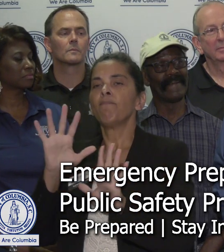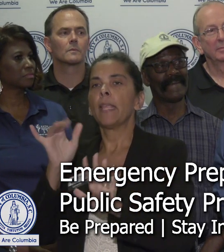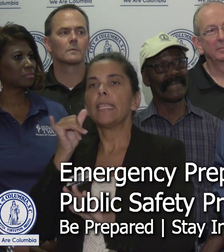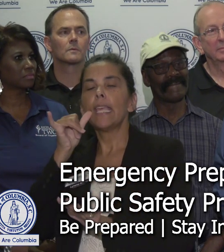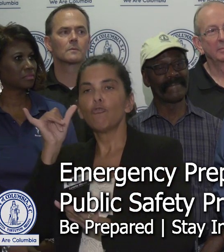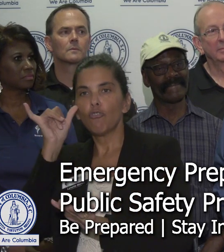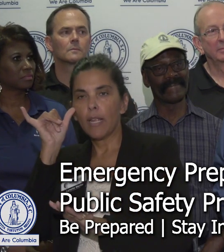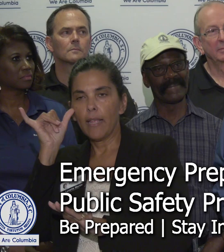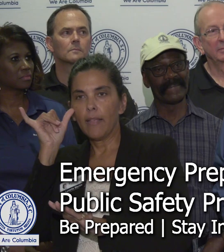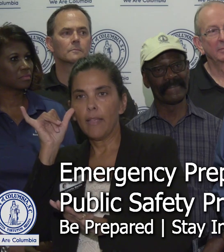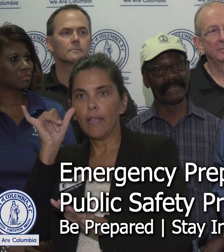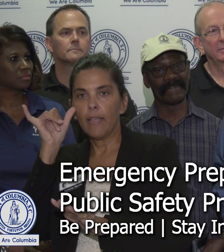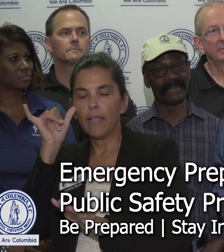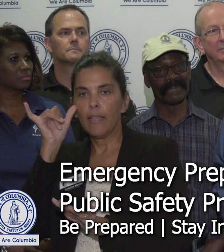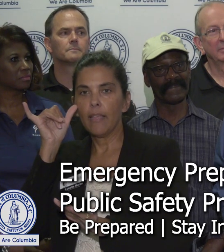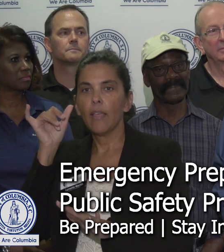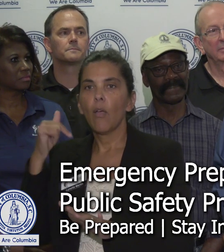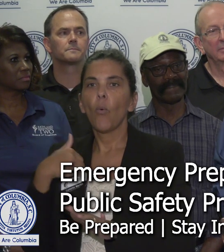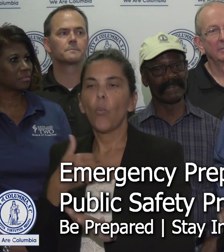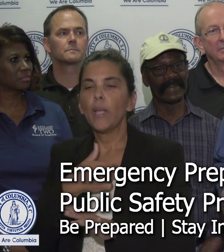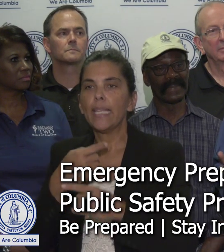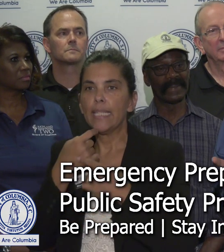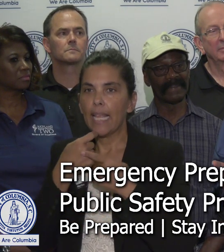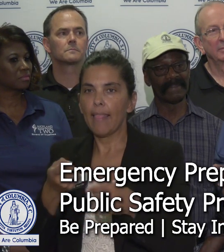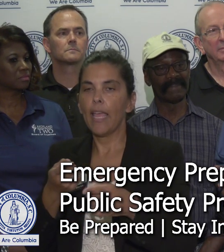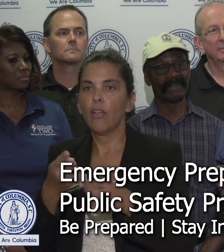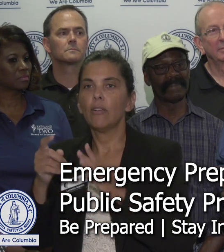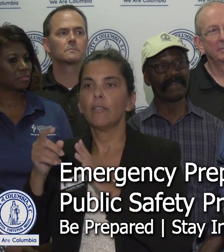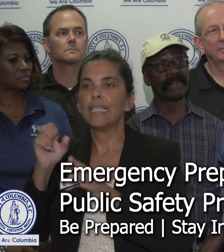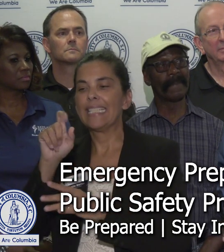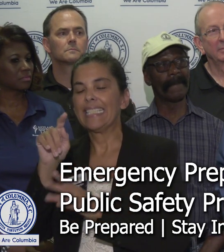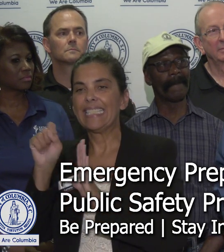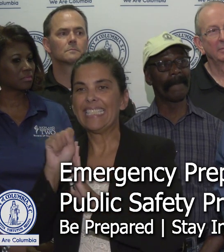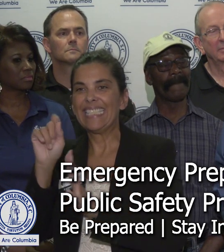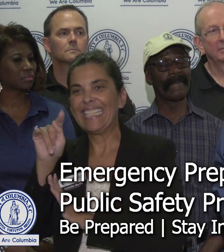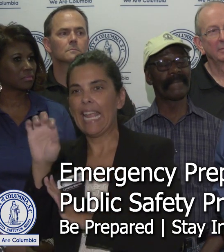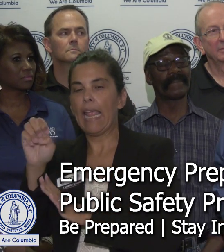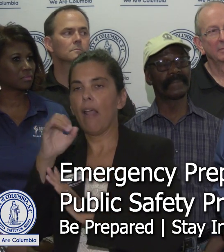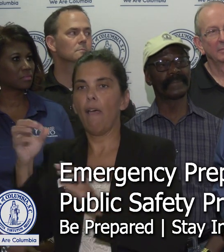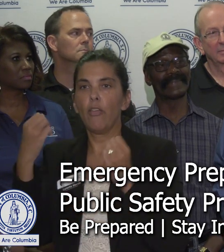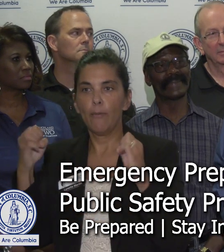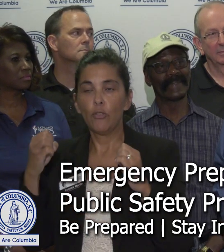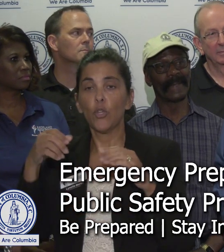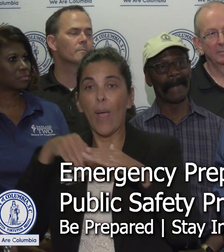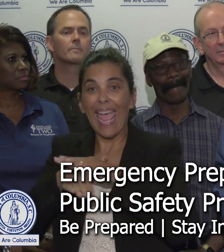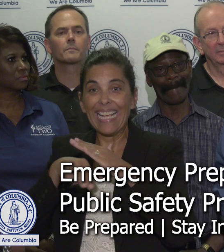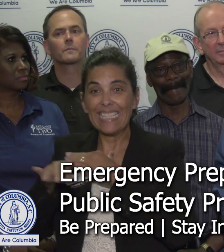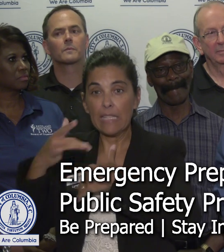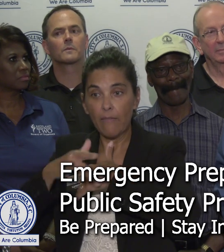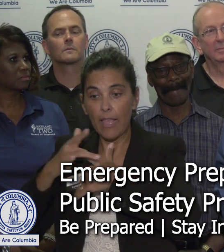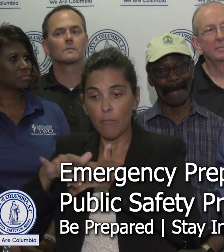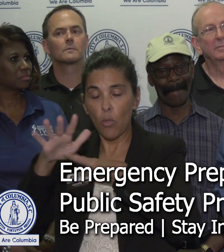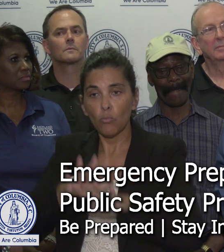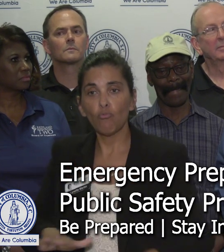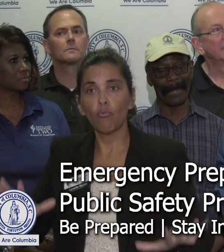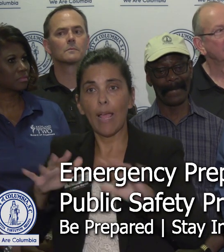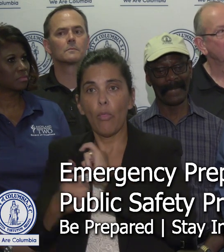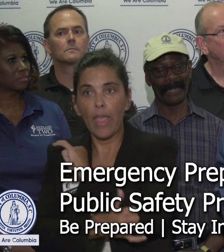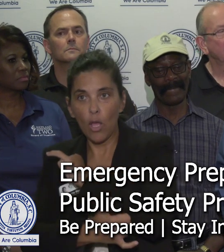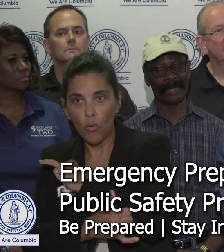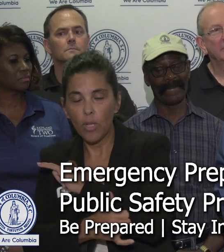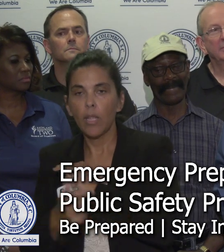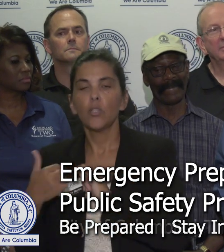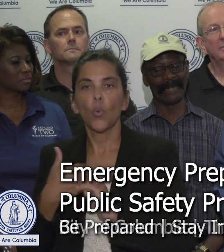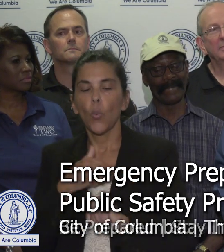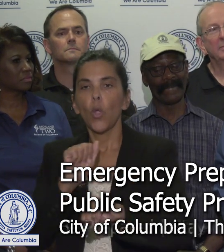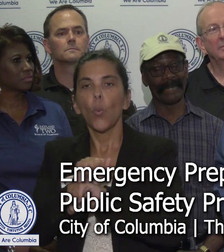just yesterday, the Chair of County Council declared a state of emergency so that access will be made available throughout this county, and you can be reassured that we're working arm